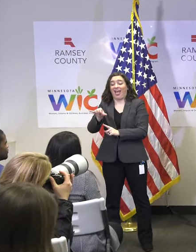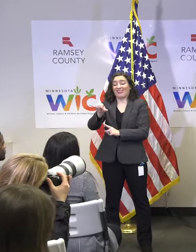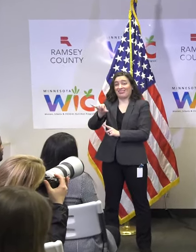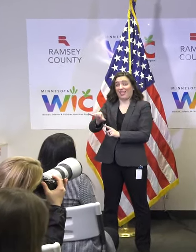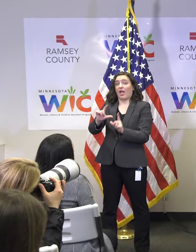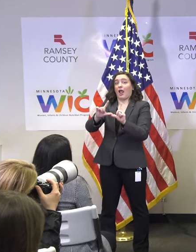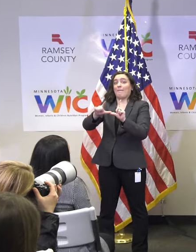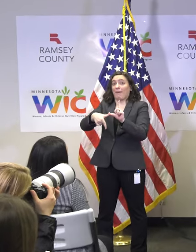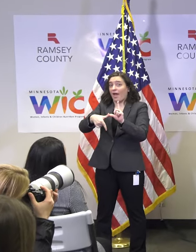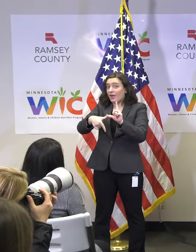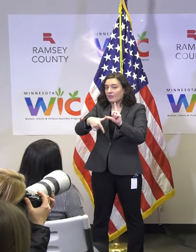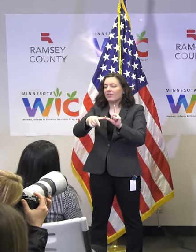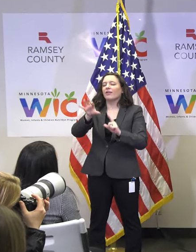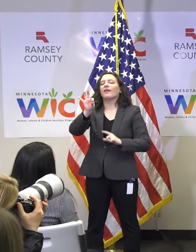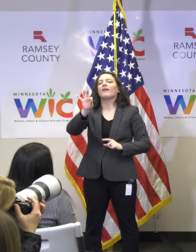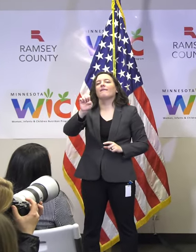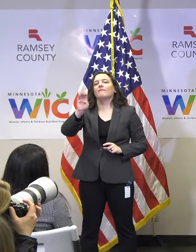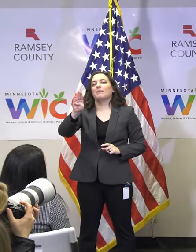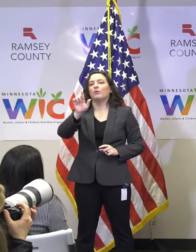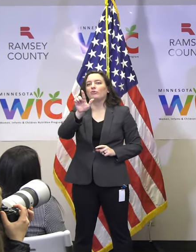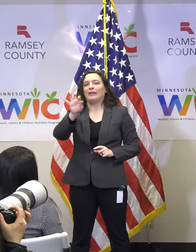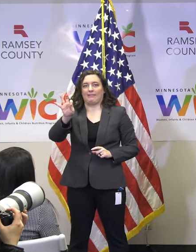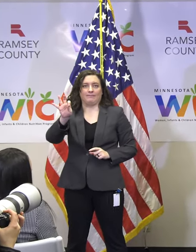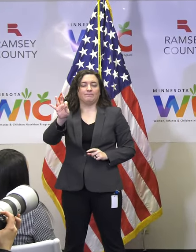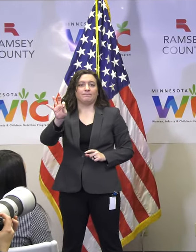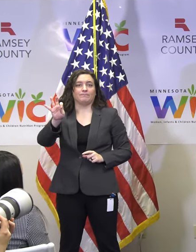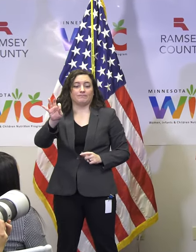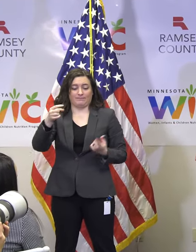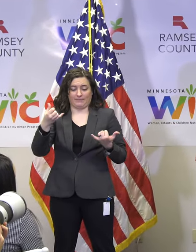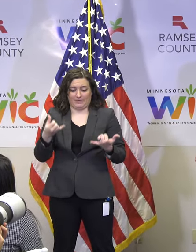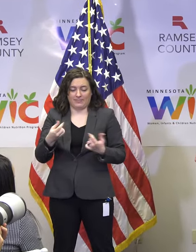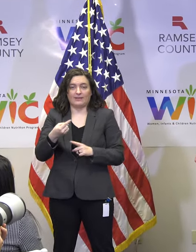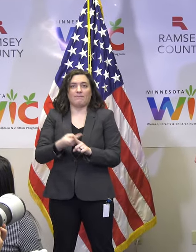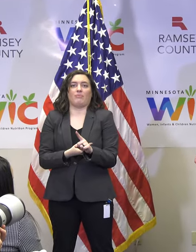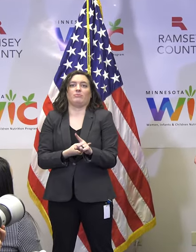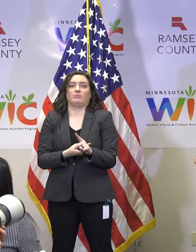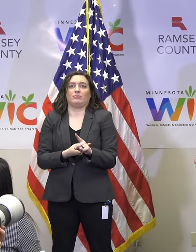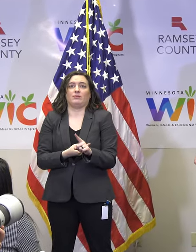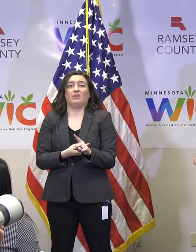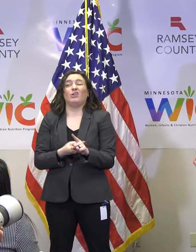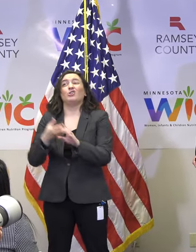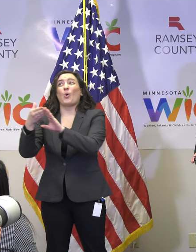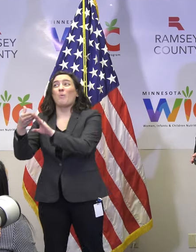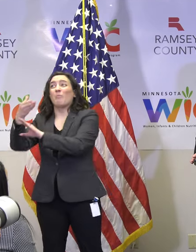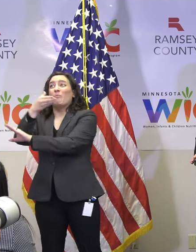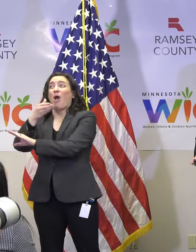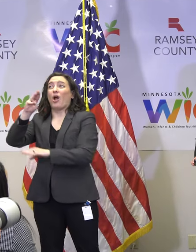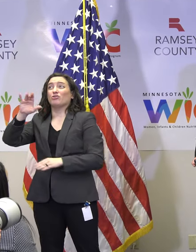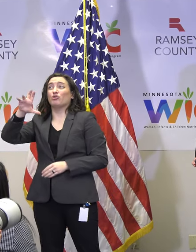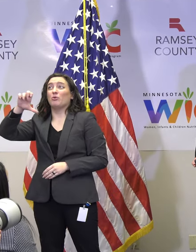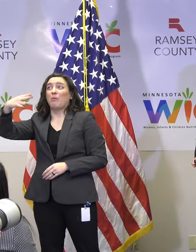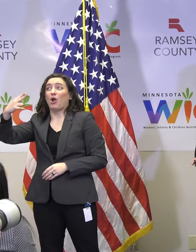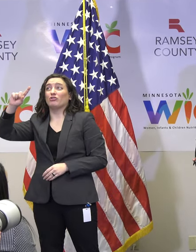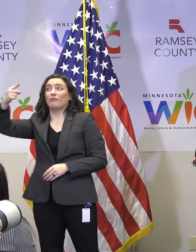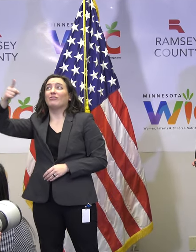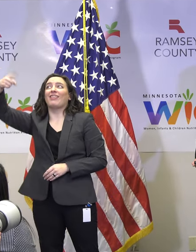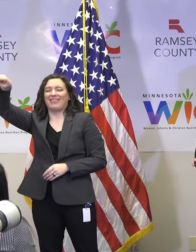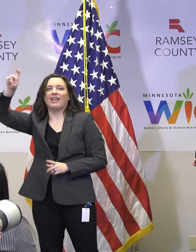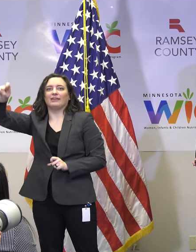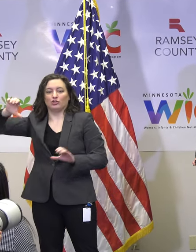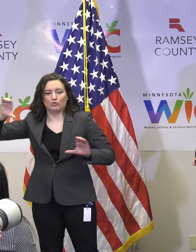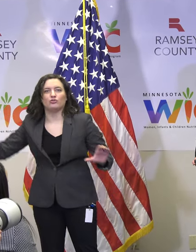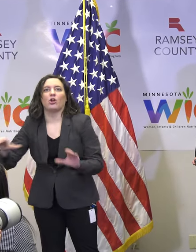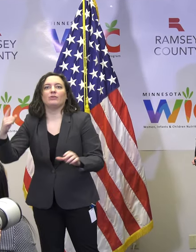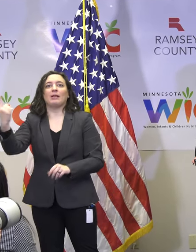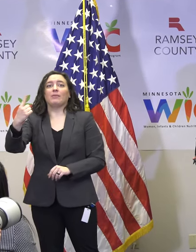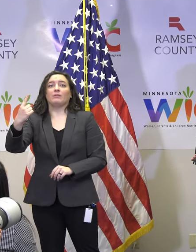29th. So they need to take action on our budget prior to March 1st, or we'll be in a